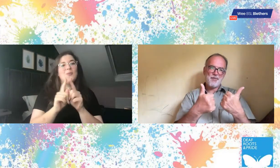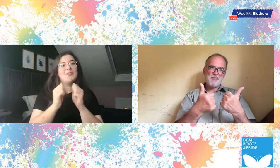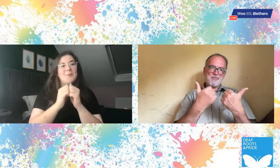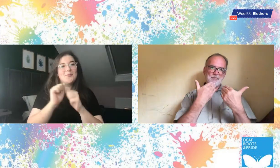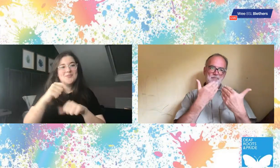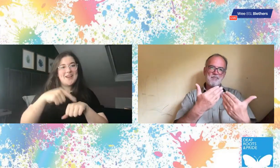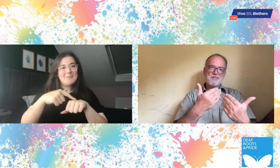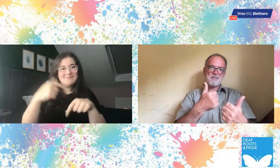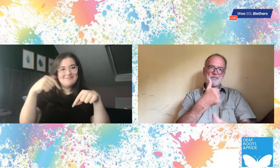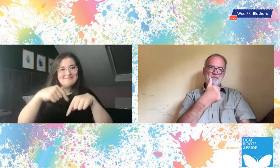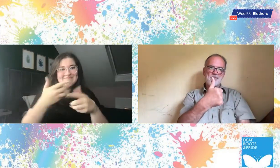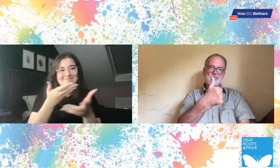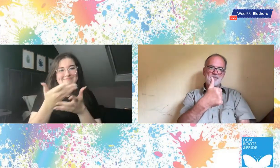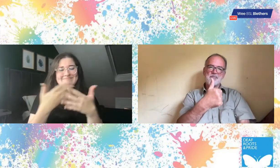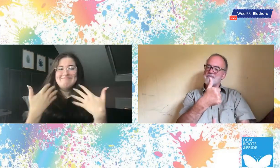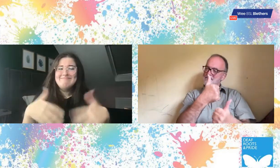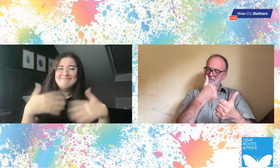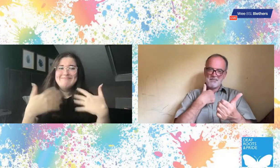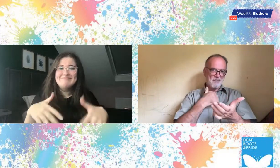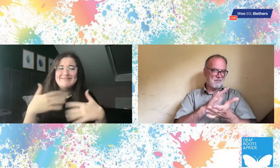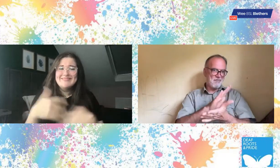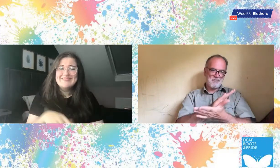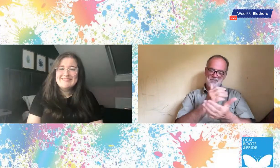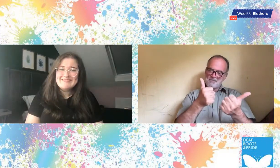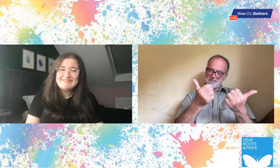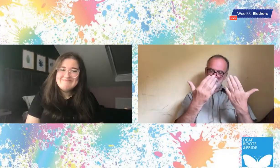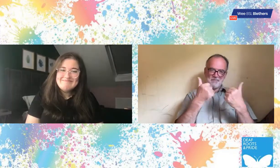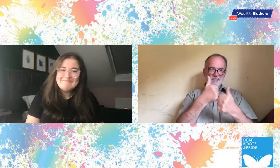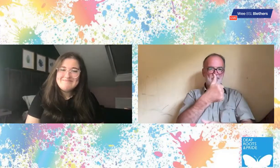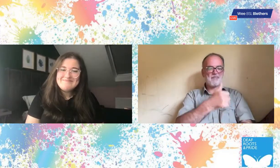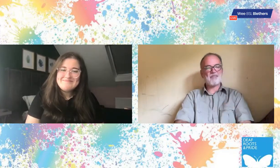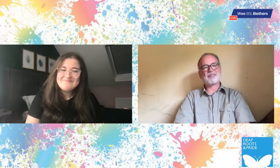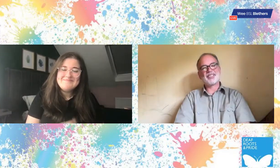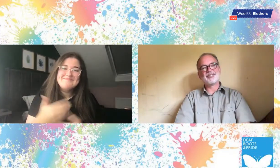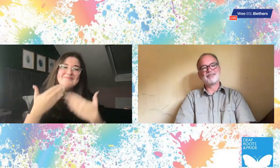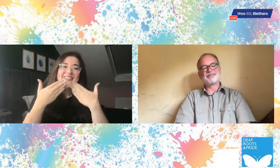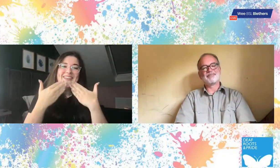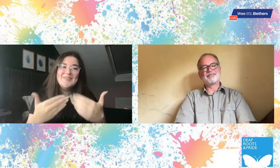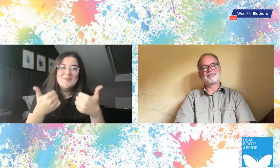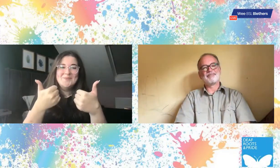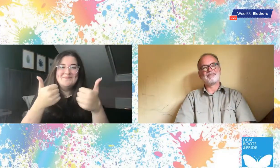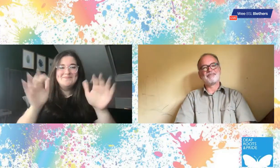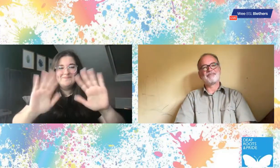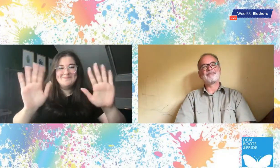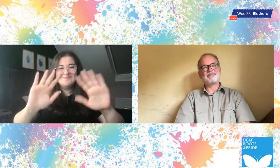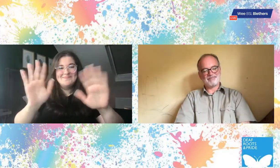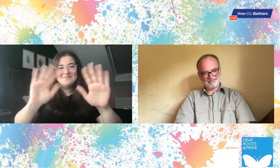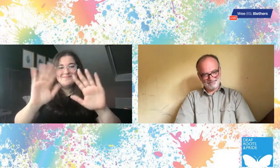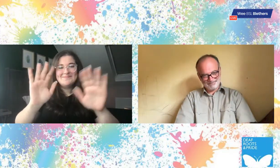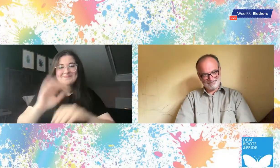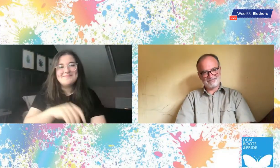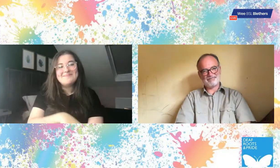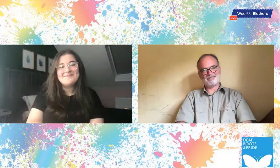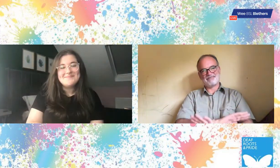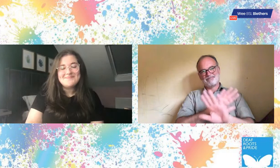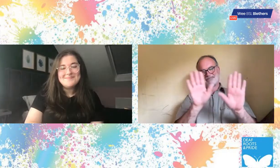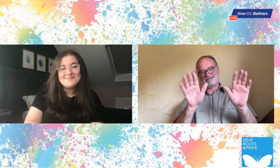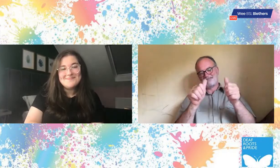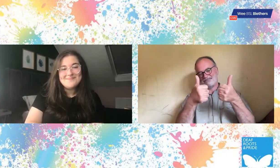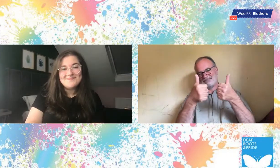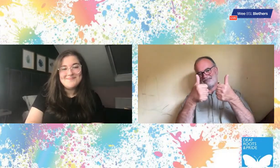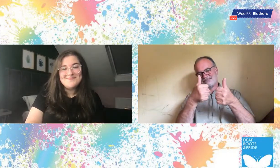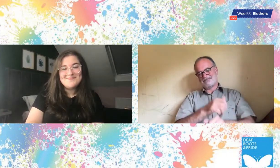advice, John. Thank you so much. And thank you so much for sharing your time tonight. Thank